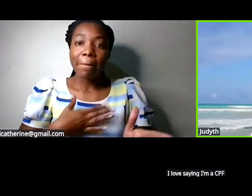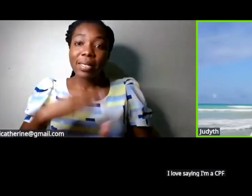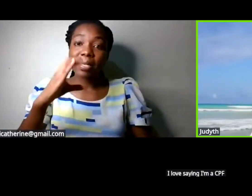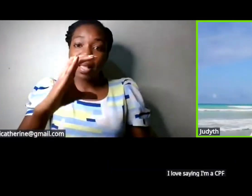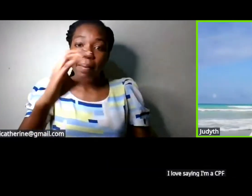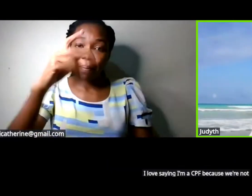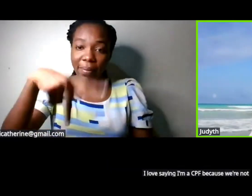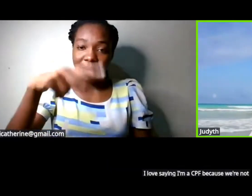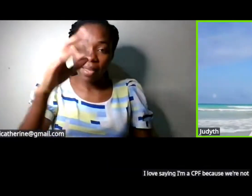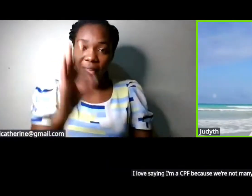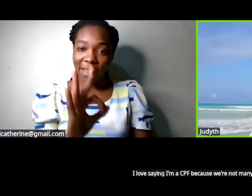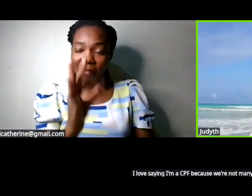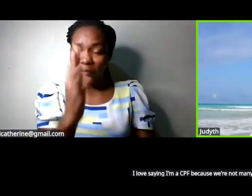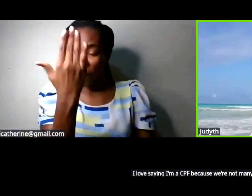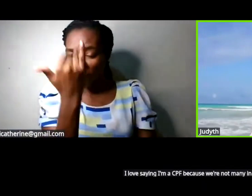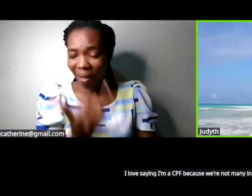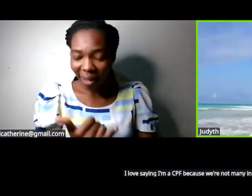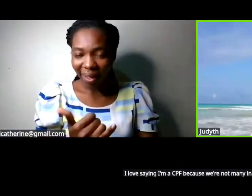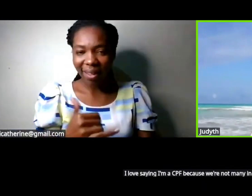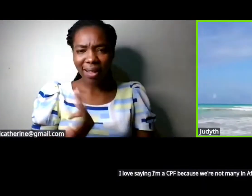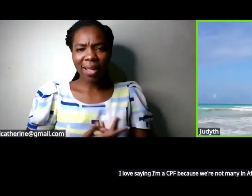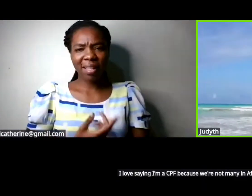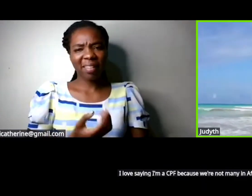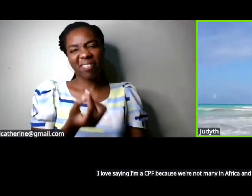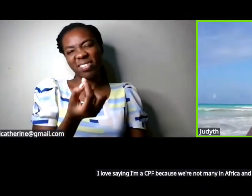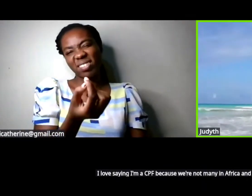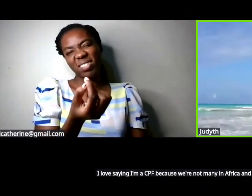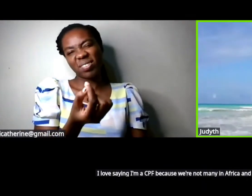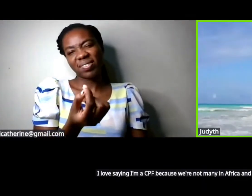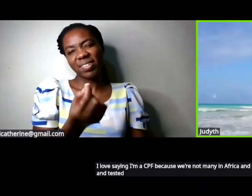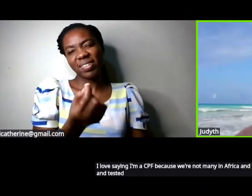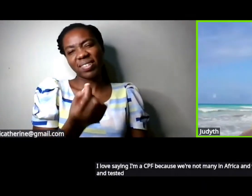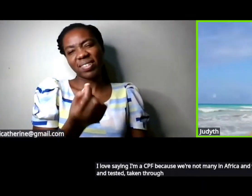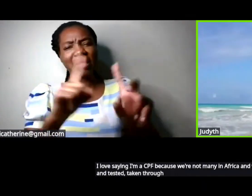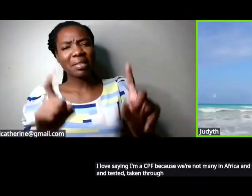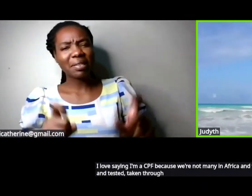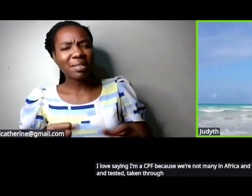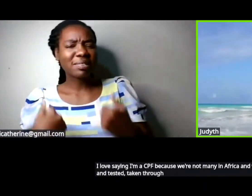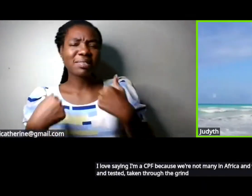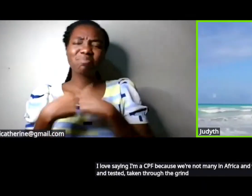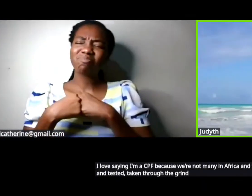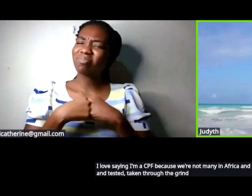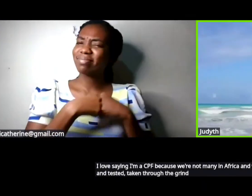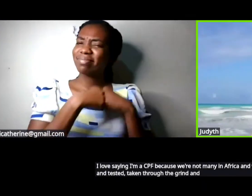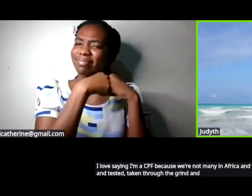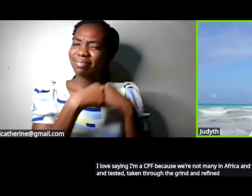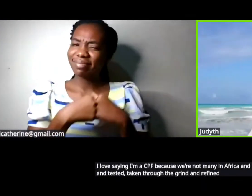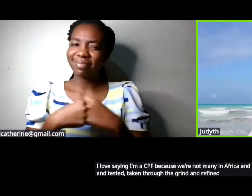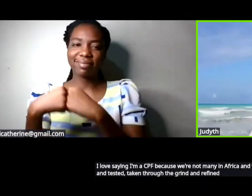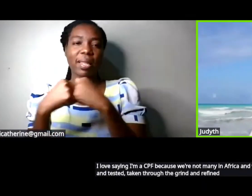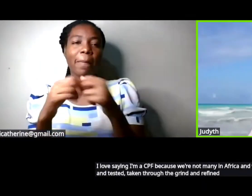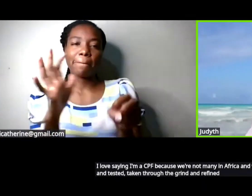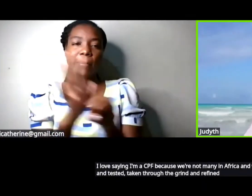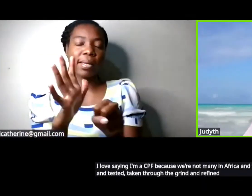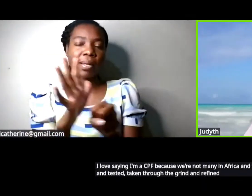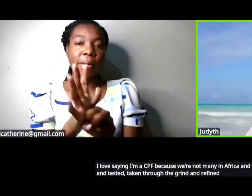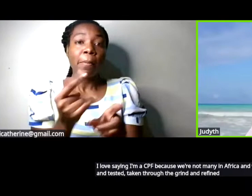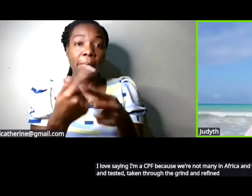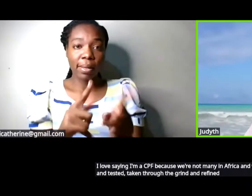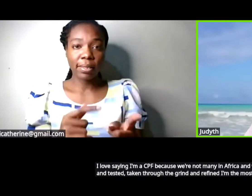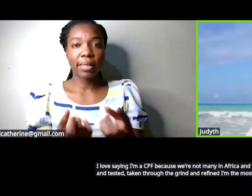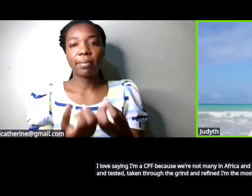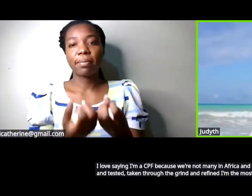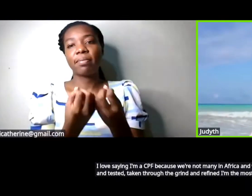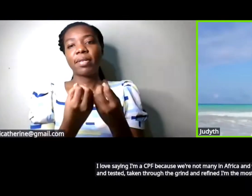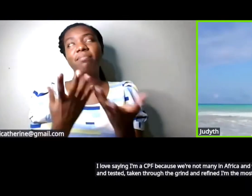in Africa, and we've been tried and tested, taken through the grind and refined. I'm the most informal person you'll